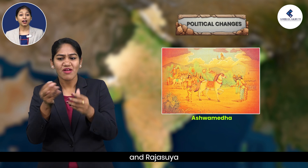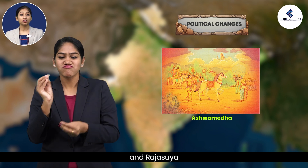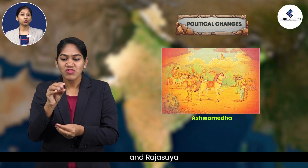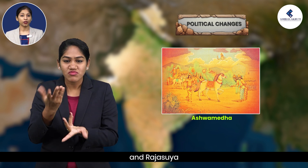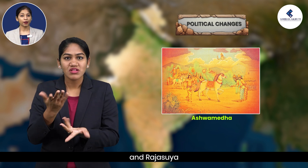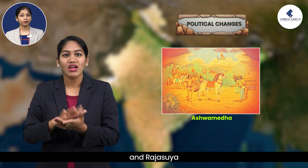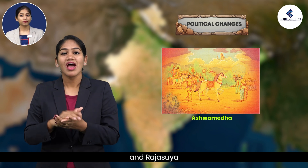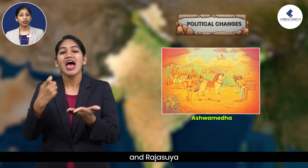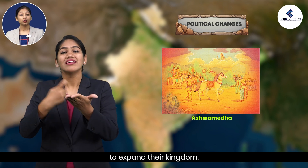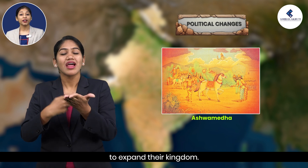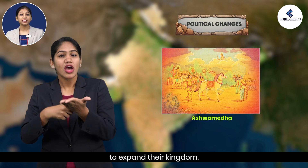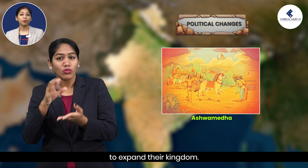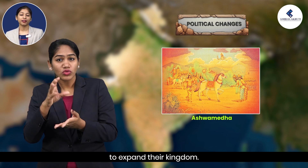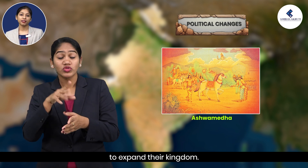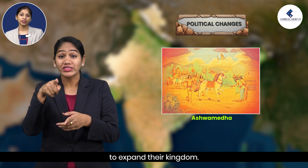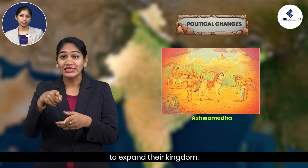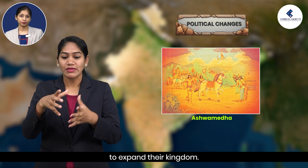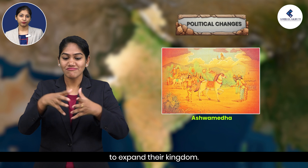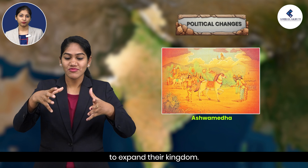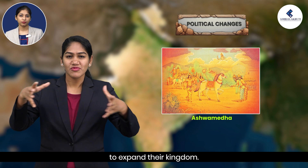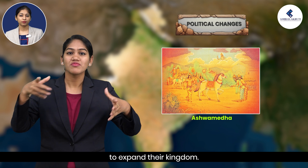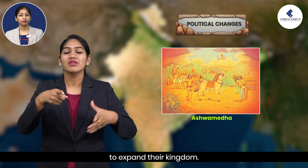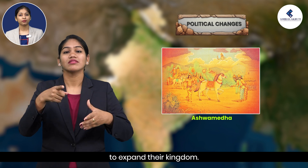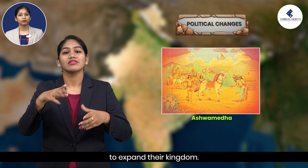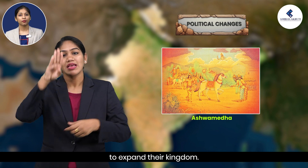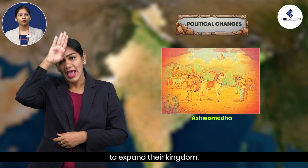and Rajasuya to expand their kingdom.